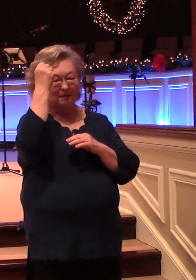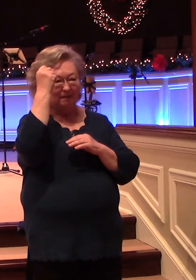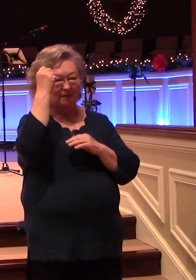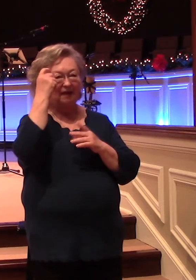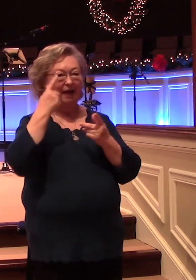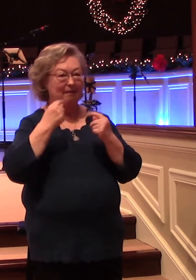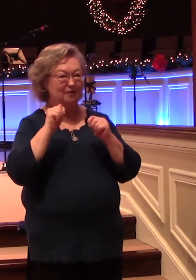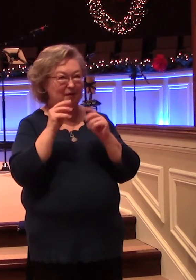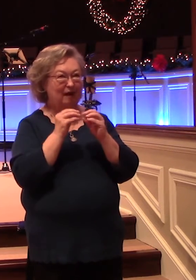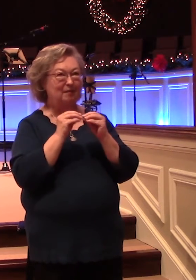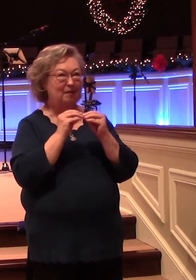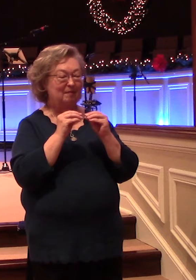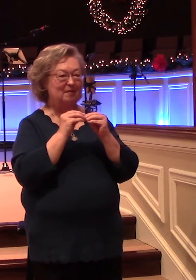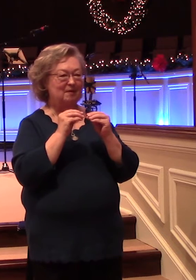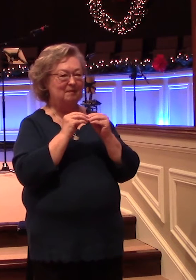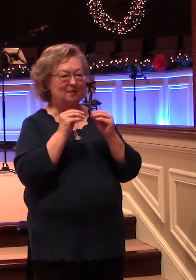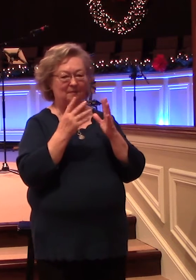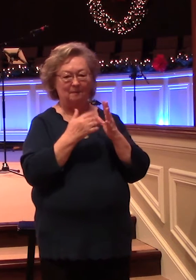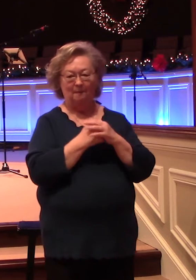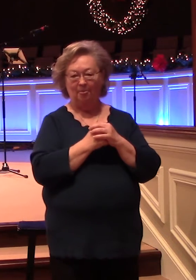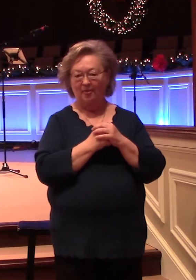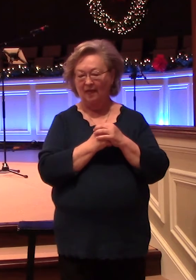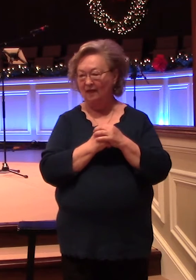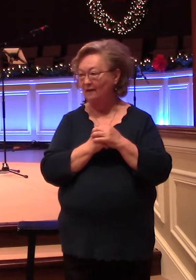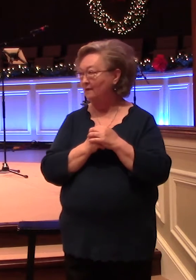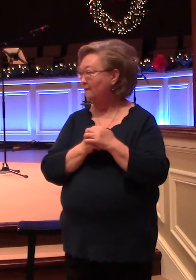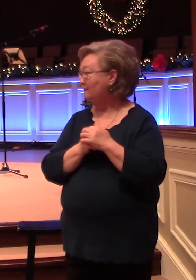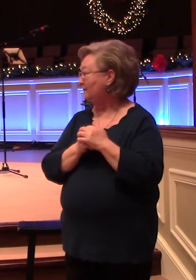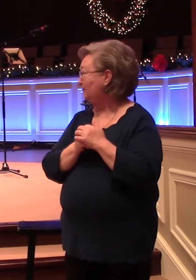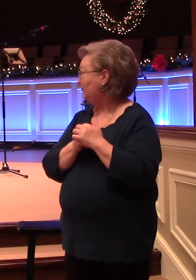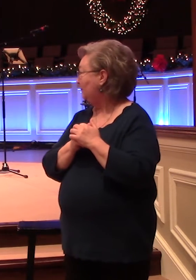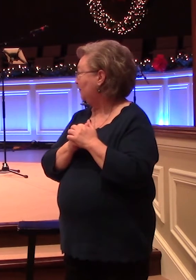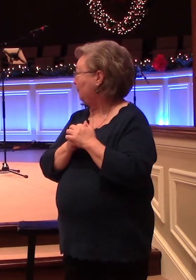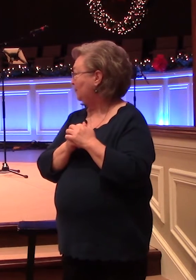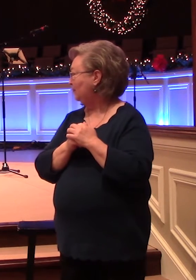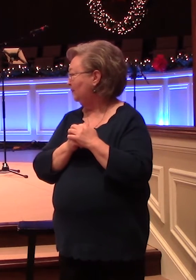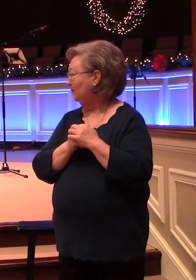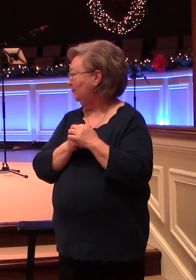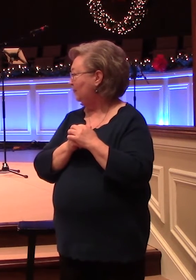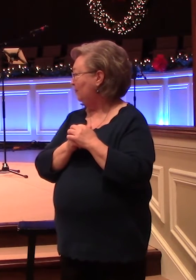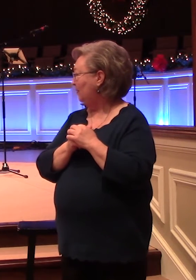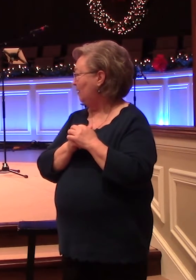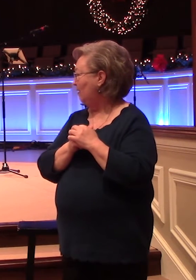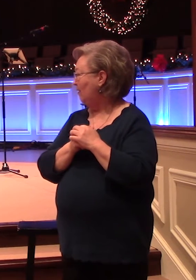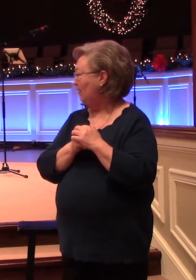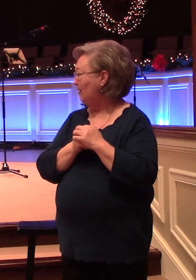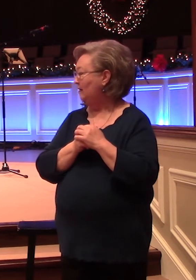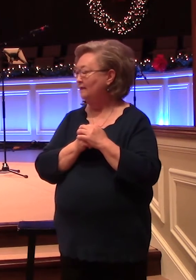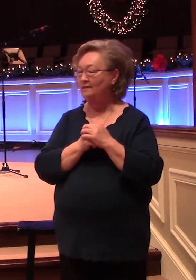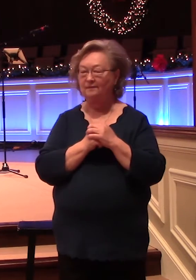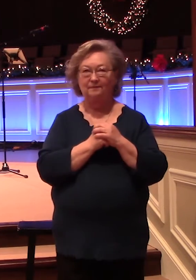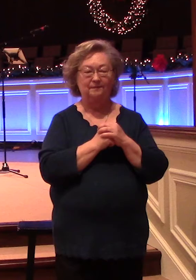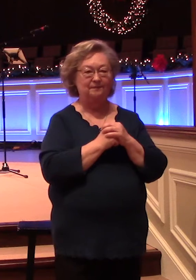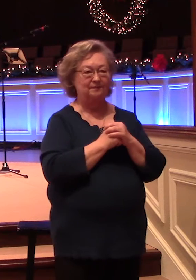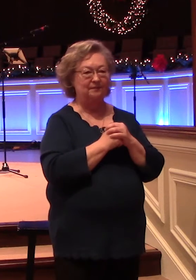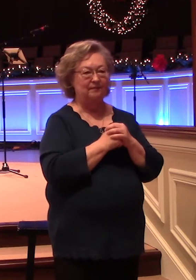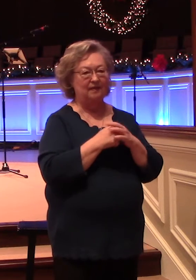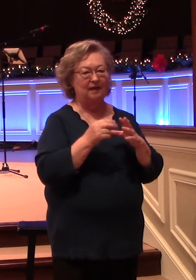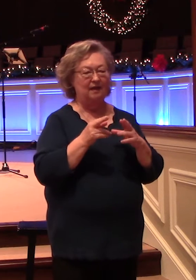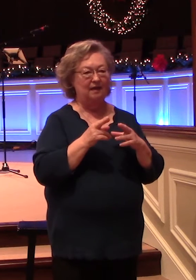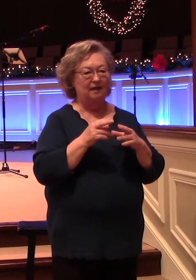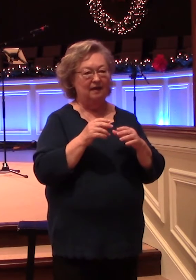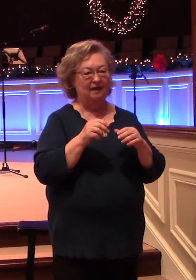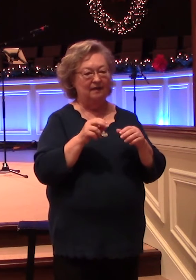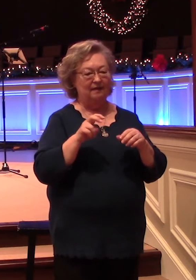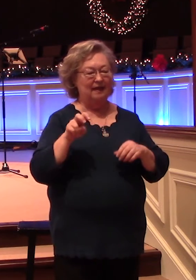so I'm coming down Greeno, and I'm going to take the little peel off that goes downtown, towards downtown. You know what I'm talking about? I don't know the names of any of the roads, but the one